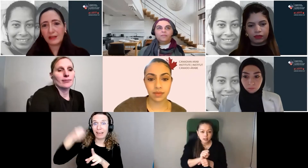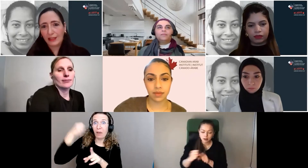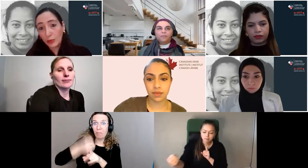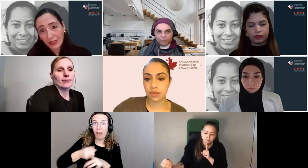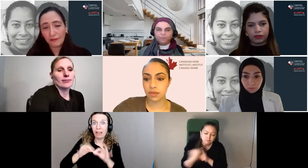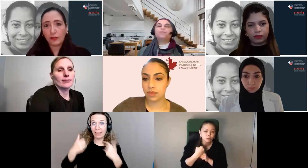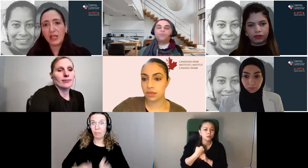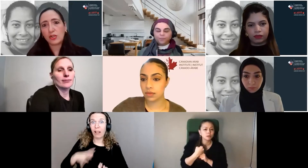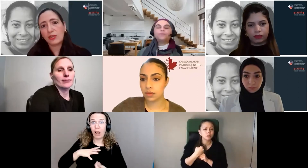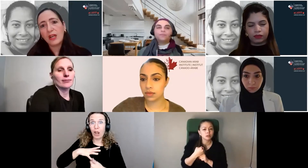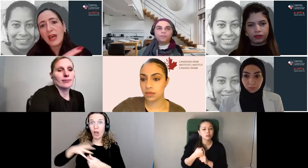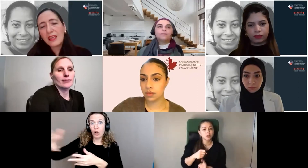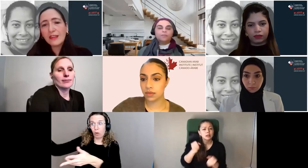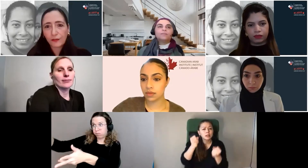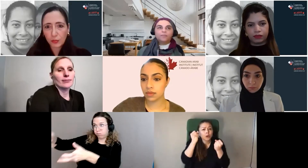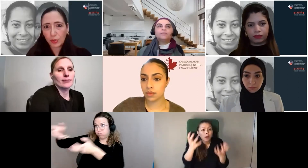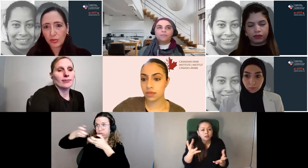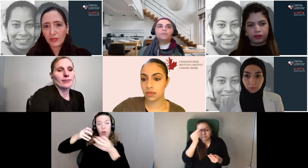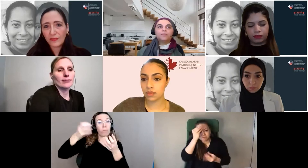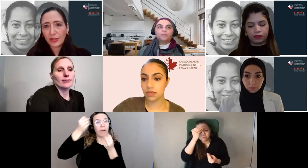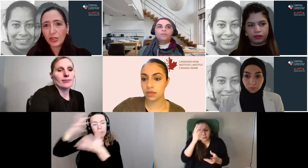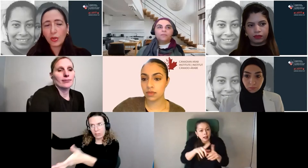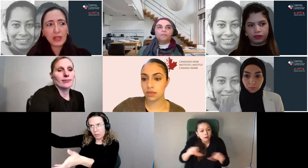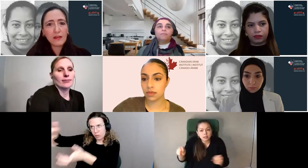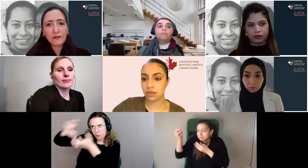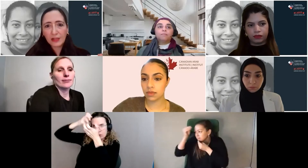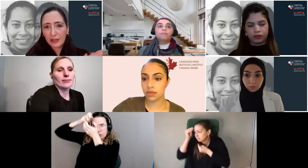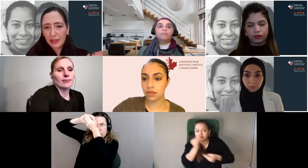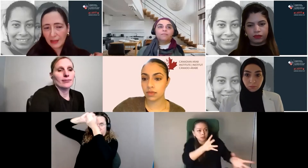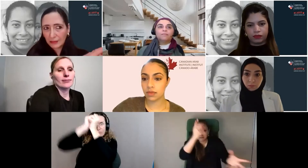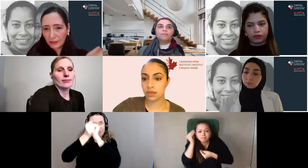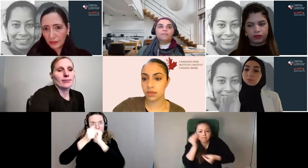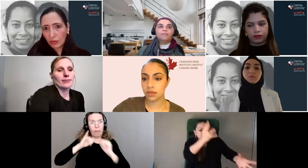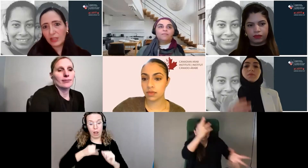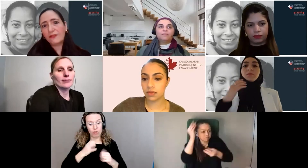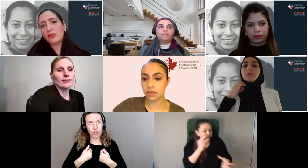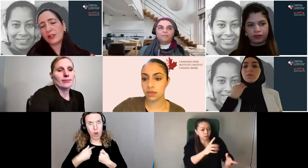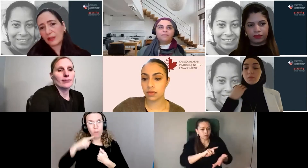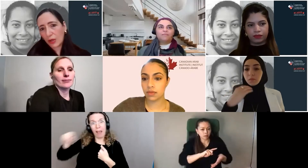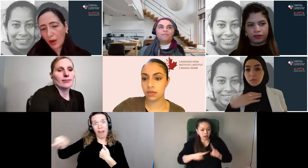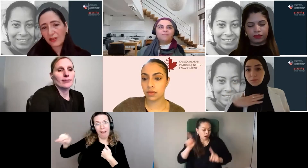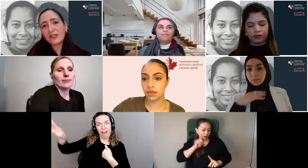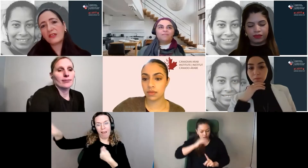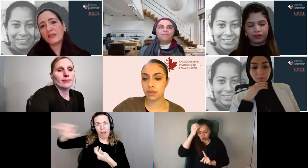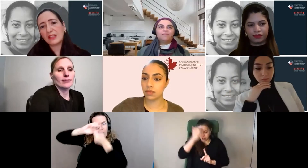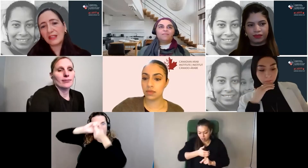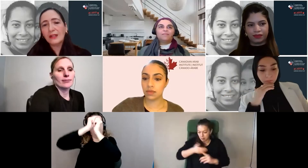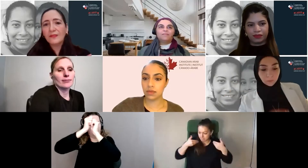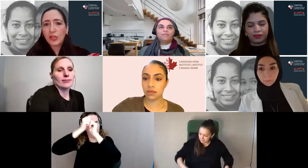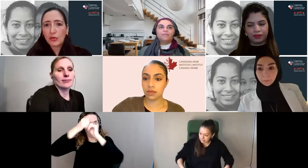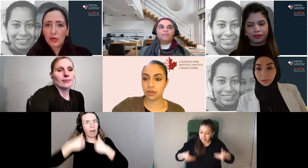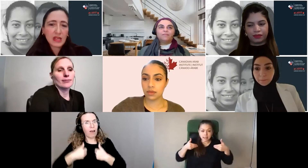all this linguistic information in the first person. So if the individual that requires the